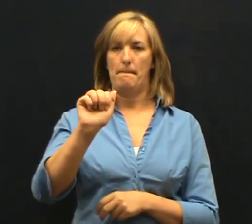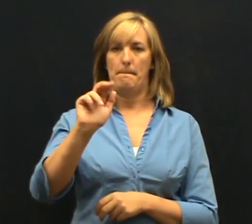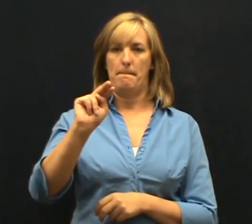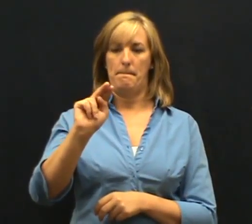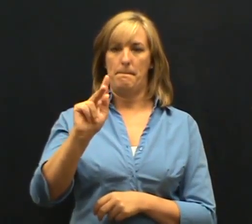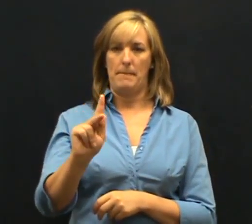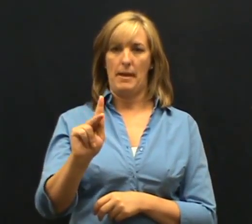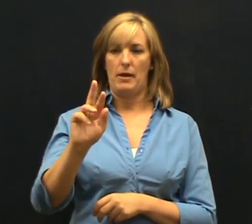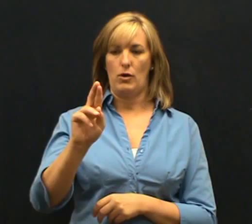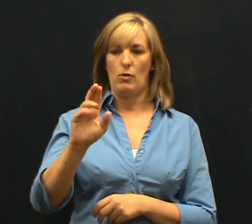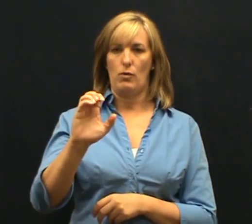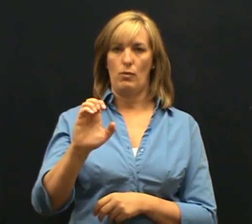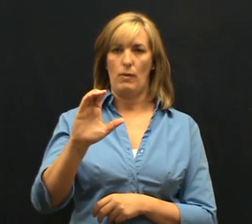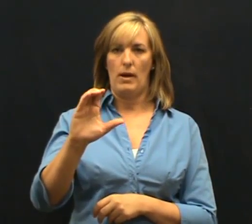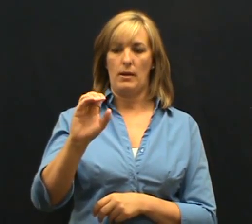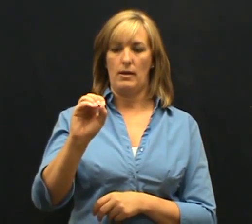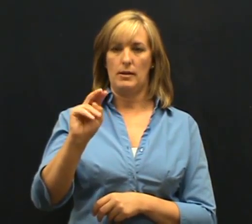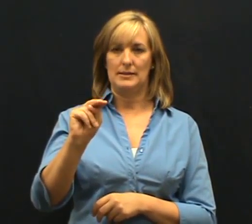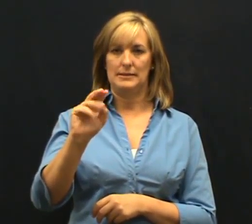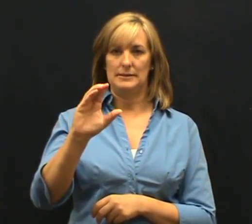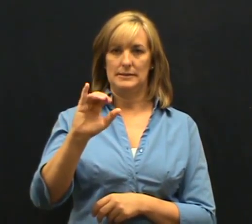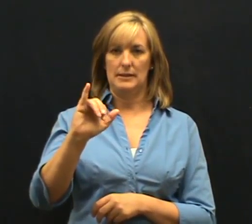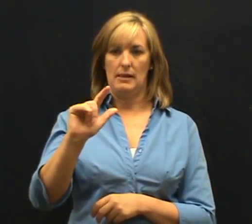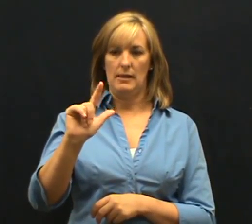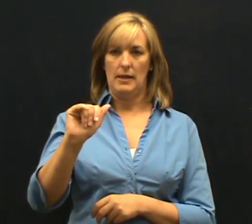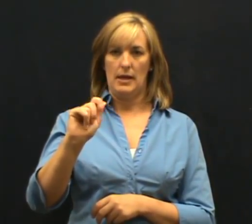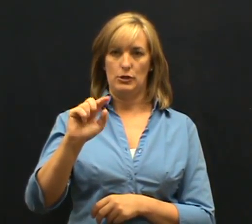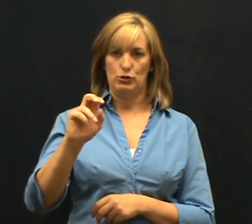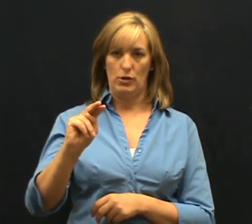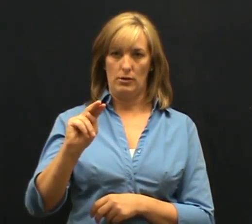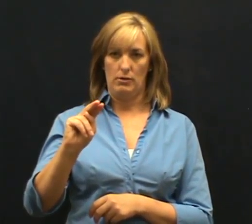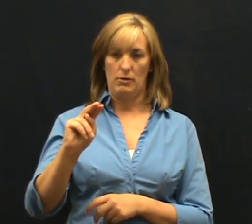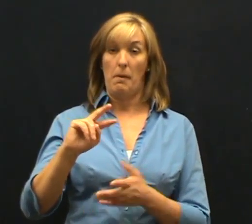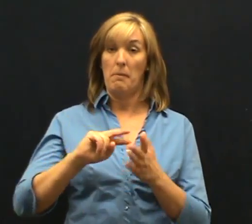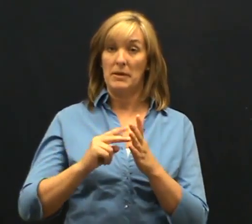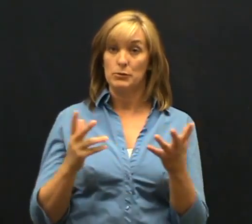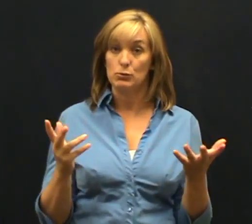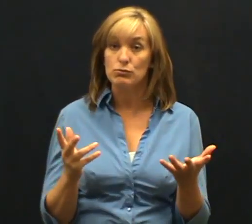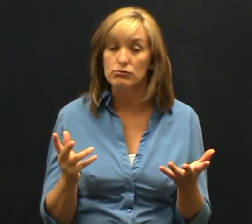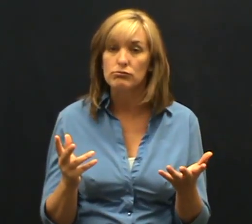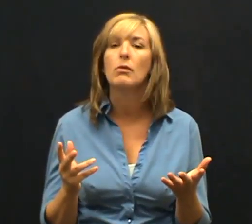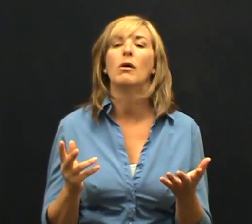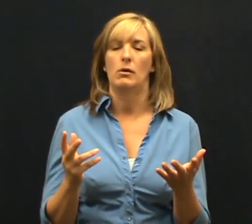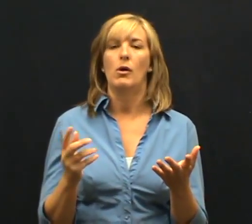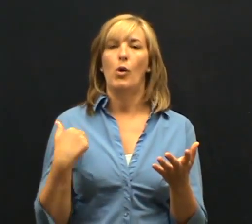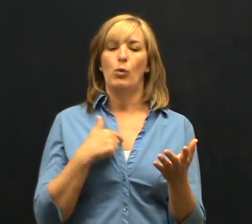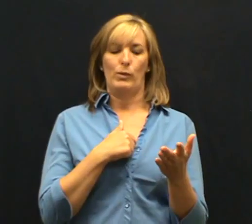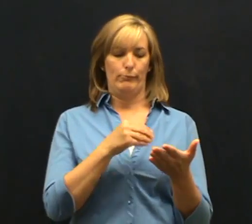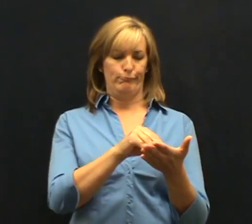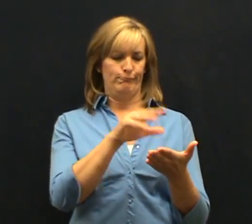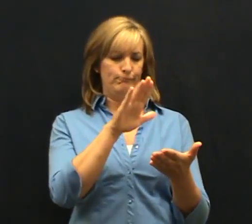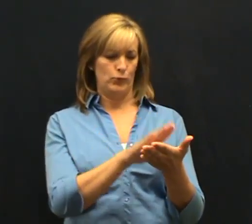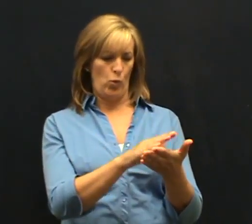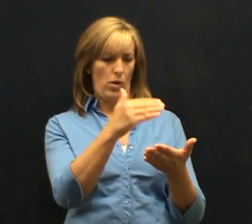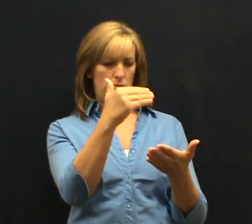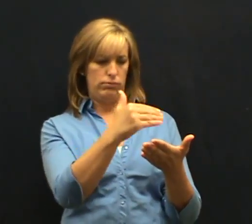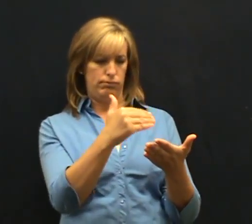compare the amount of cash that's reported in our accounting records to the amount of cash